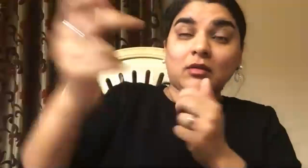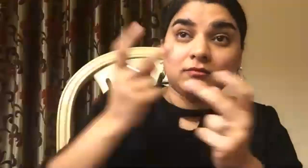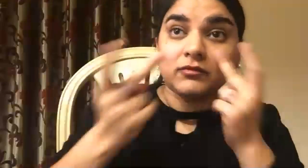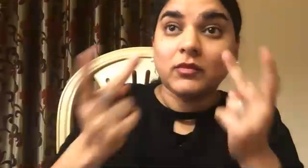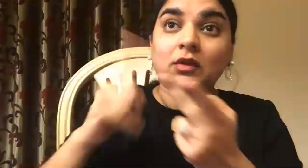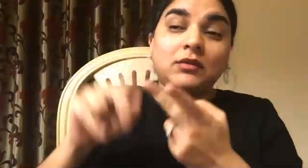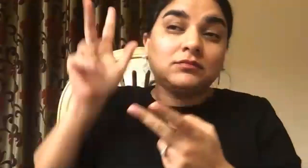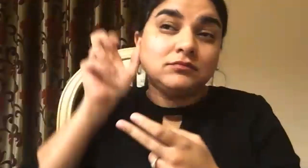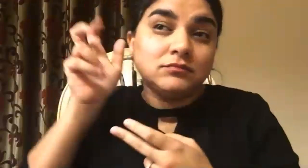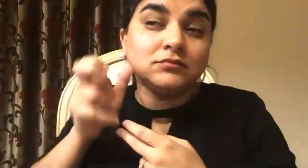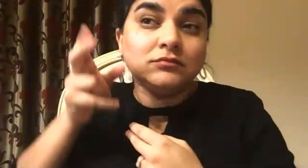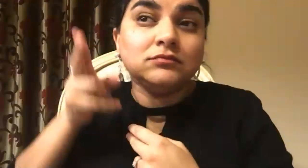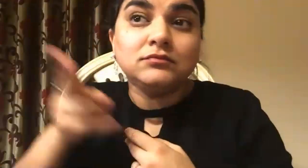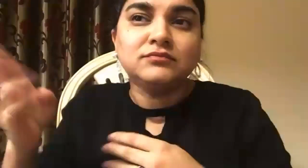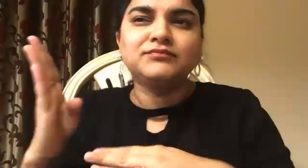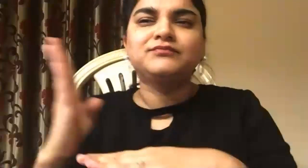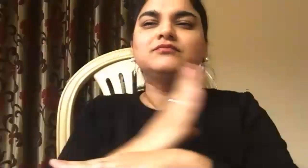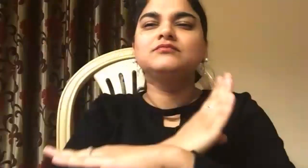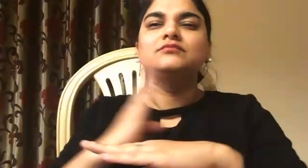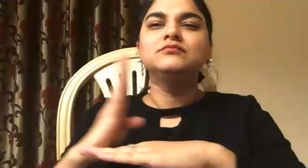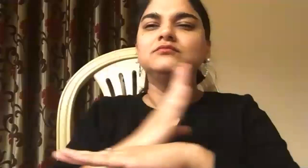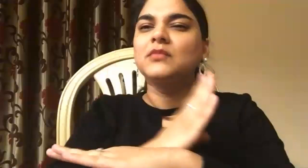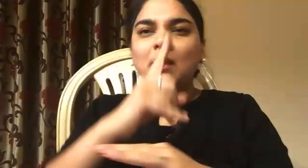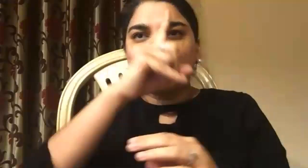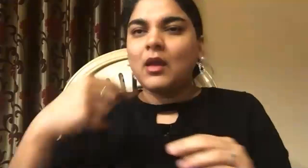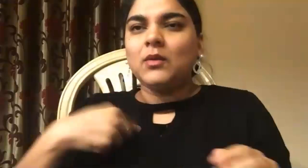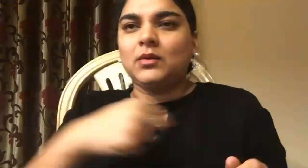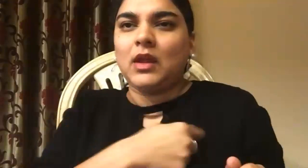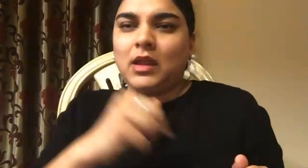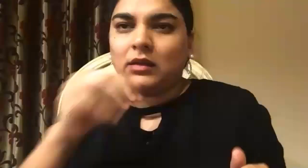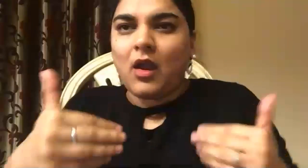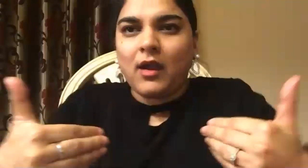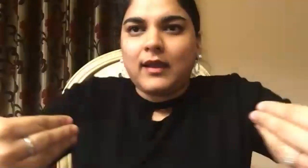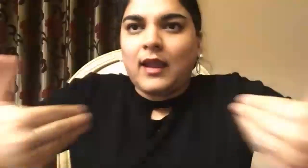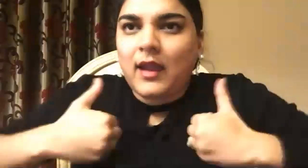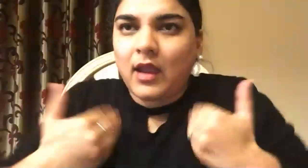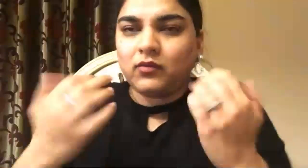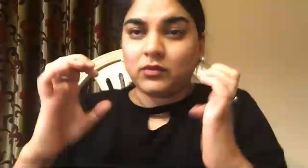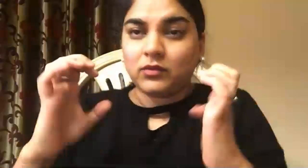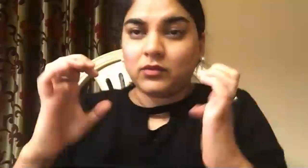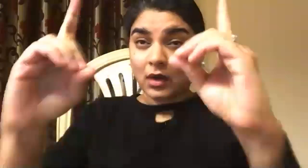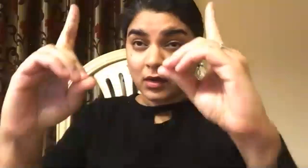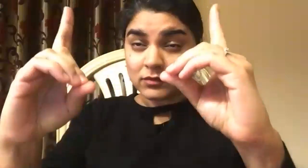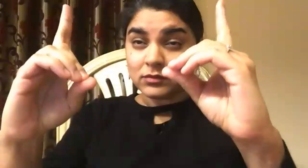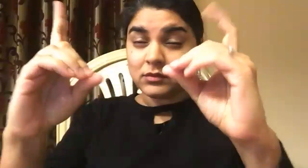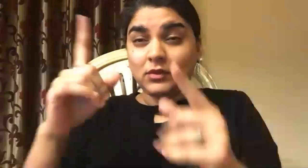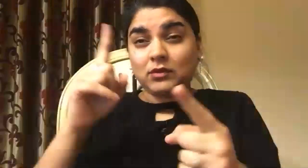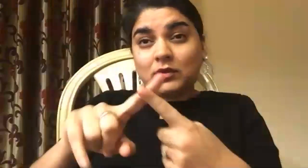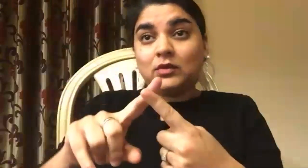Especially because some people are hard of hearing. Some people have low vision. They need someone who's closer up. There's a lot of different needs that go along